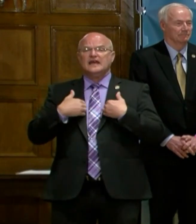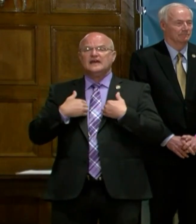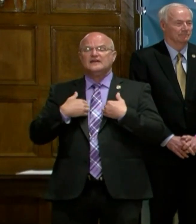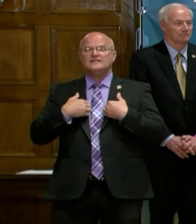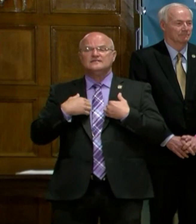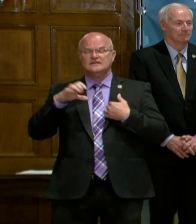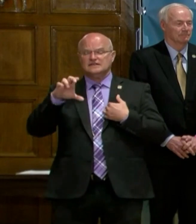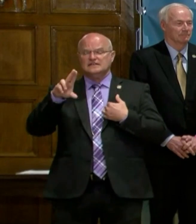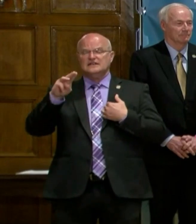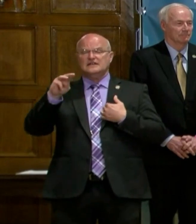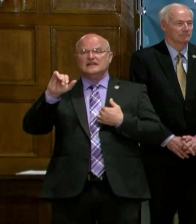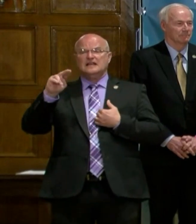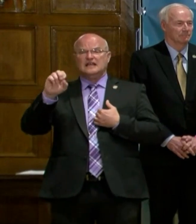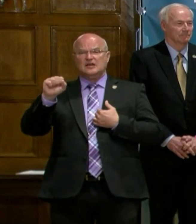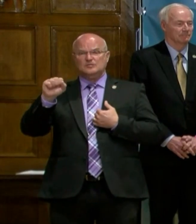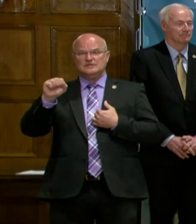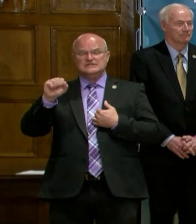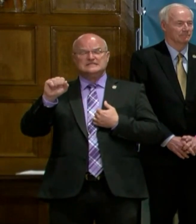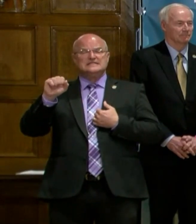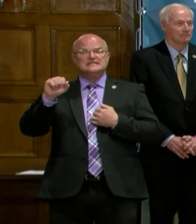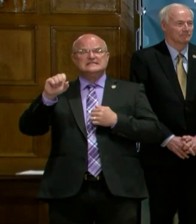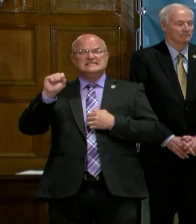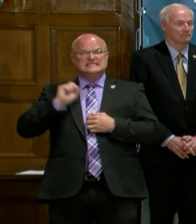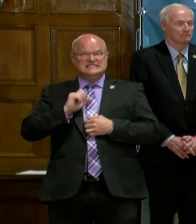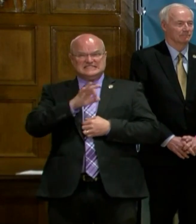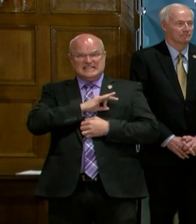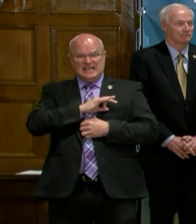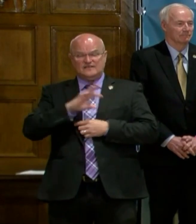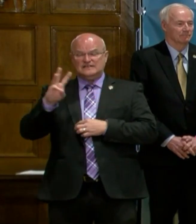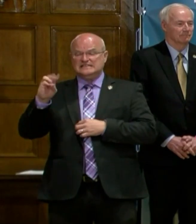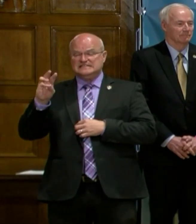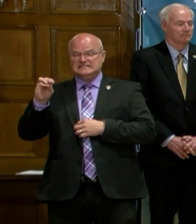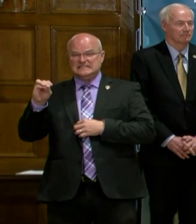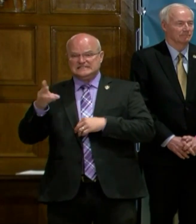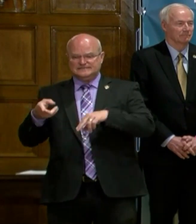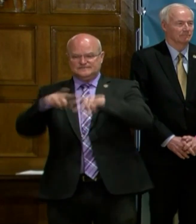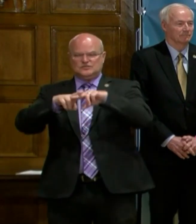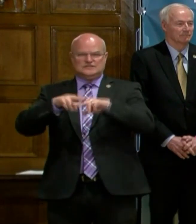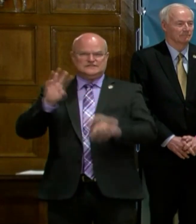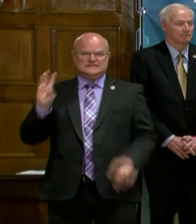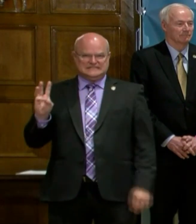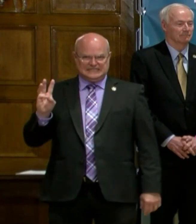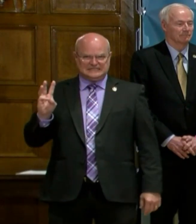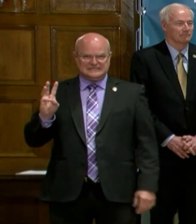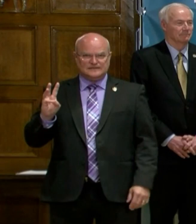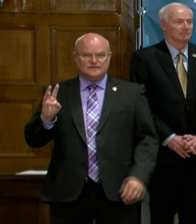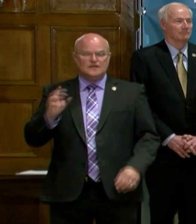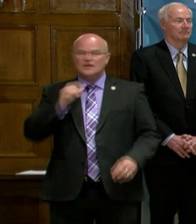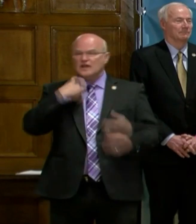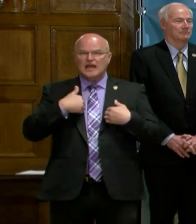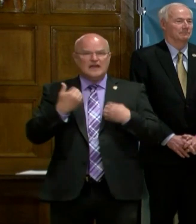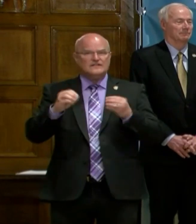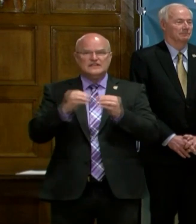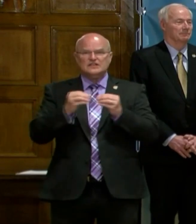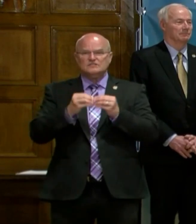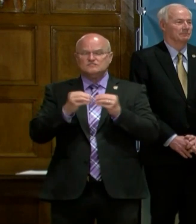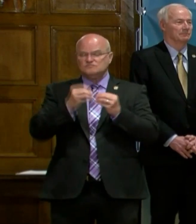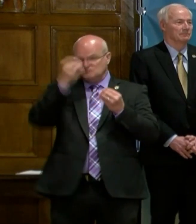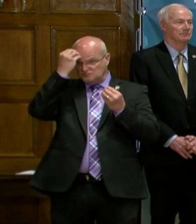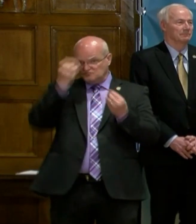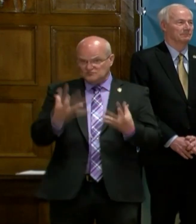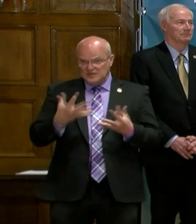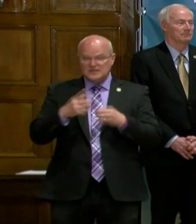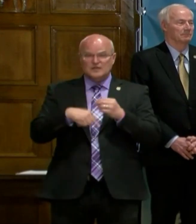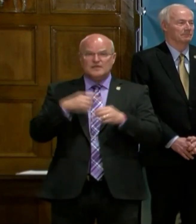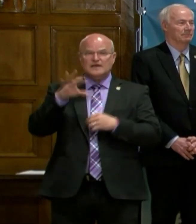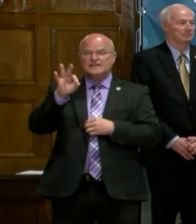among the Cummins staff, 60 who have tested positive. That's an increase of 6 from yesterday. We don't have any new information on